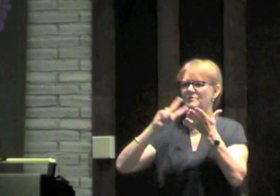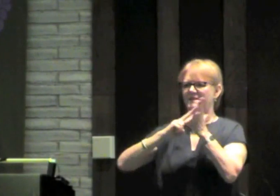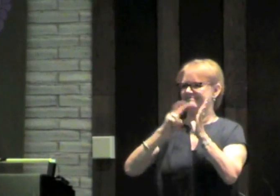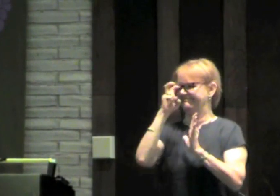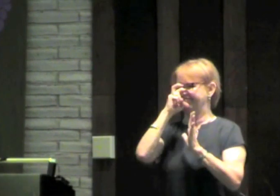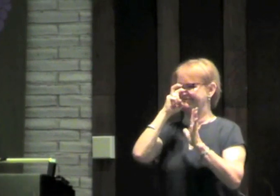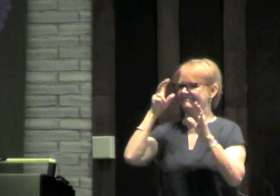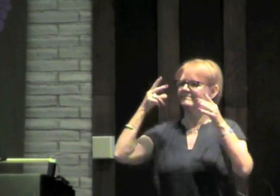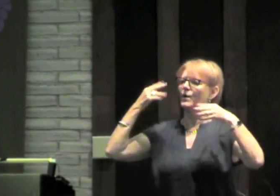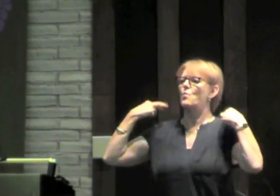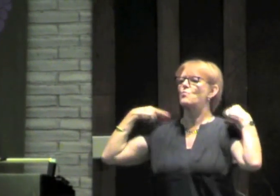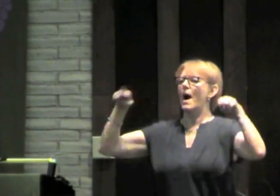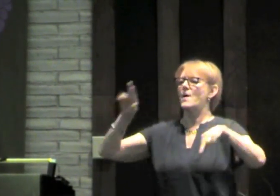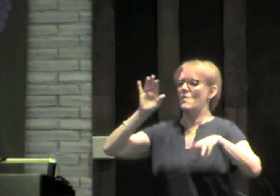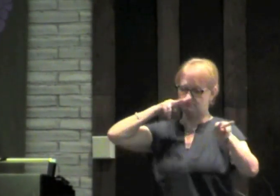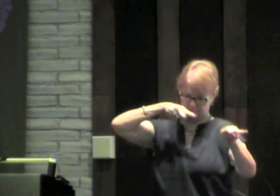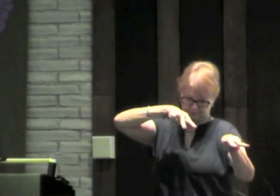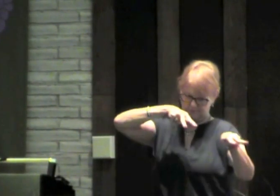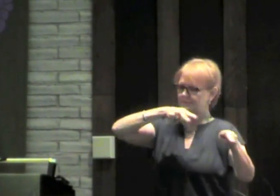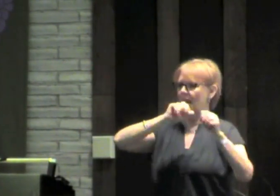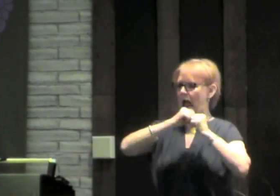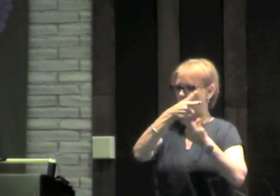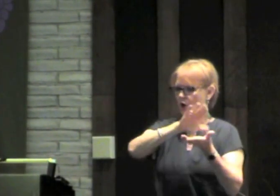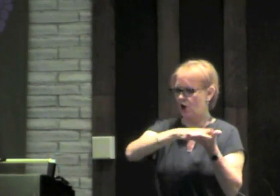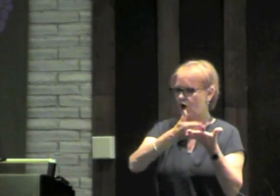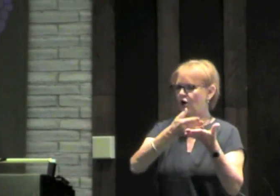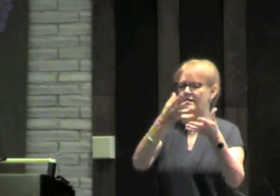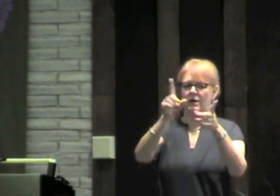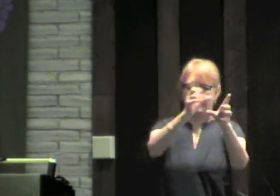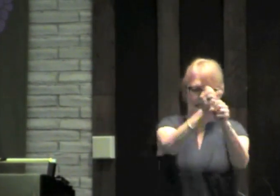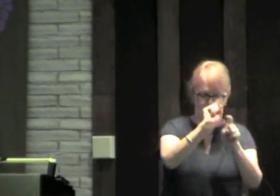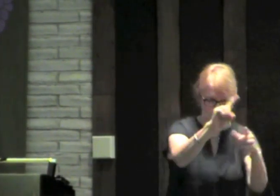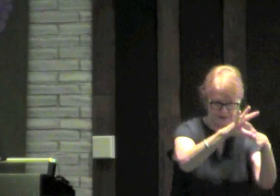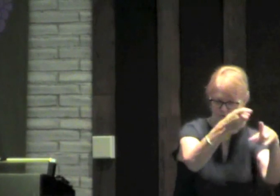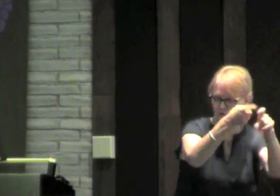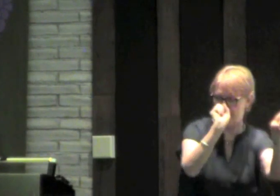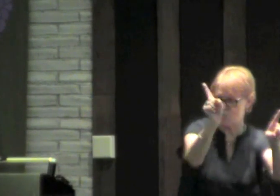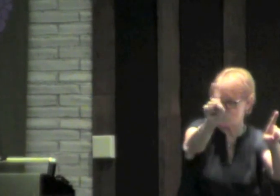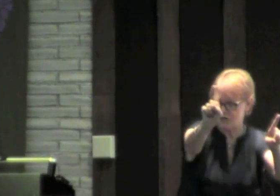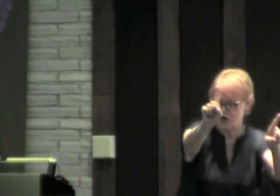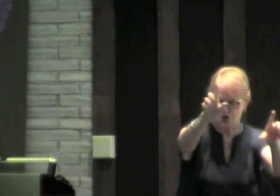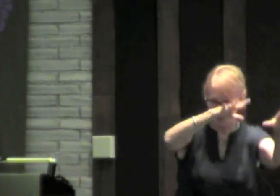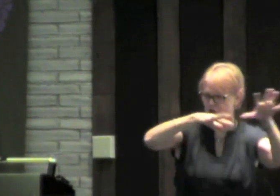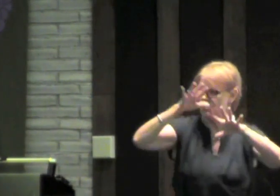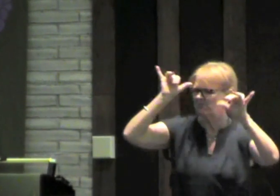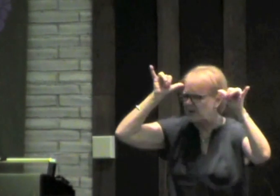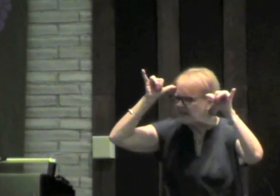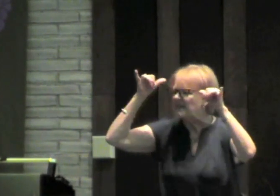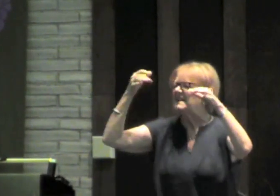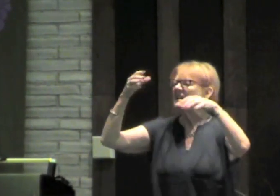markets. And it's kosher, which means the rabbis have got to make sure that the meat comes from an approved